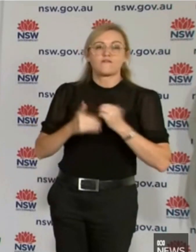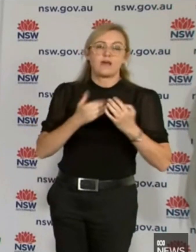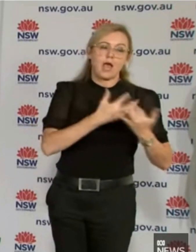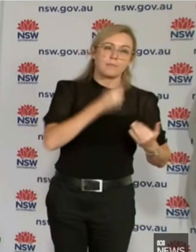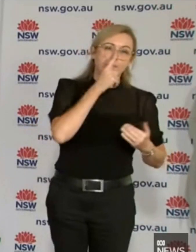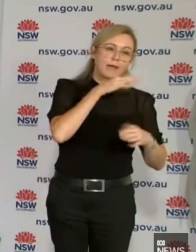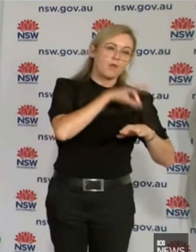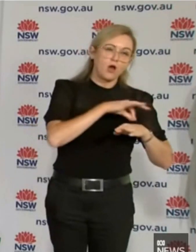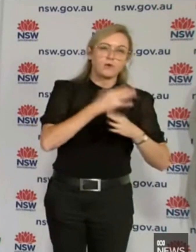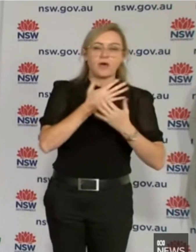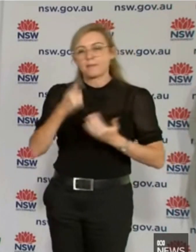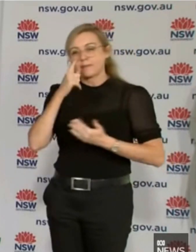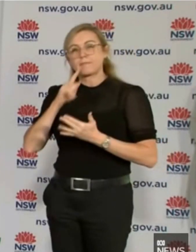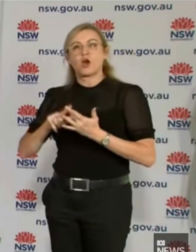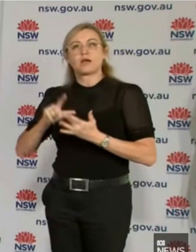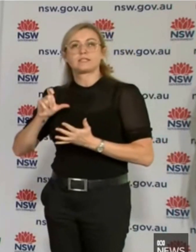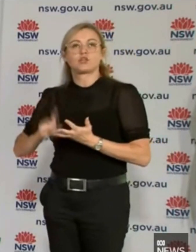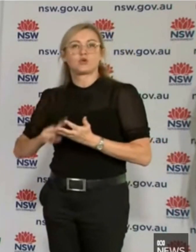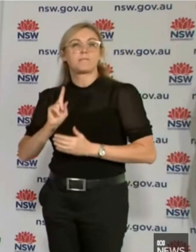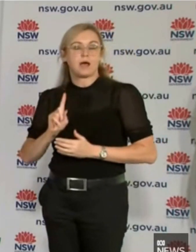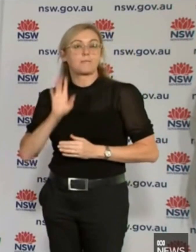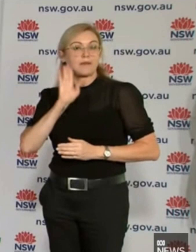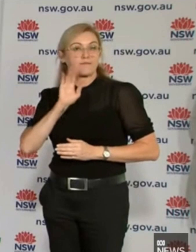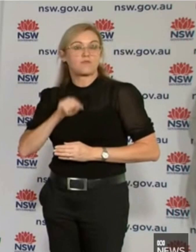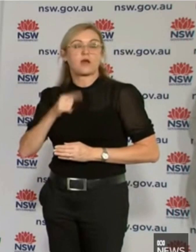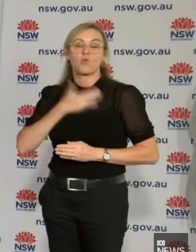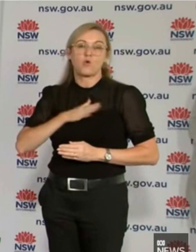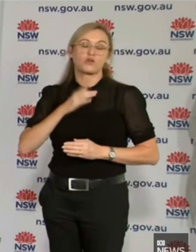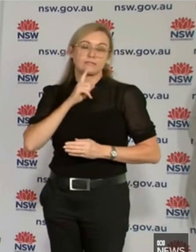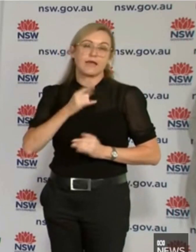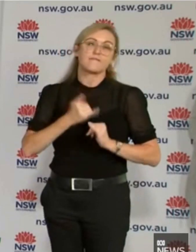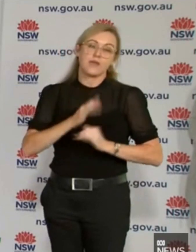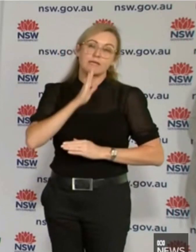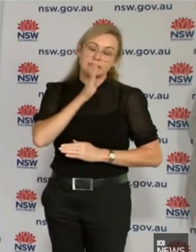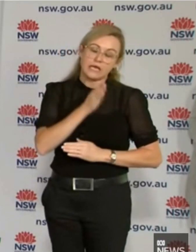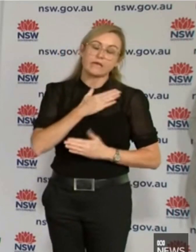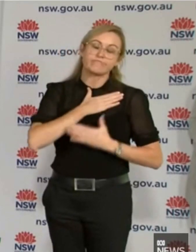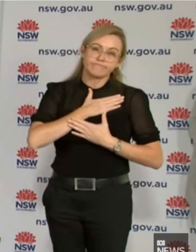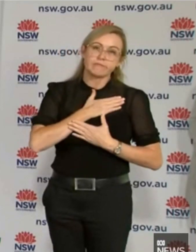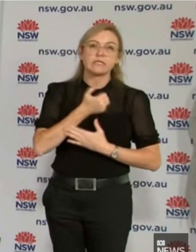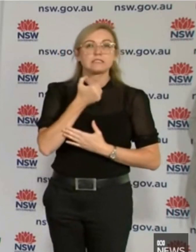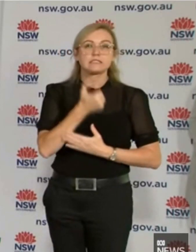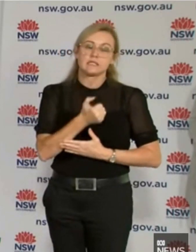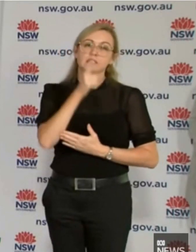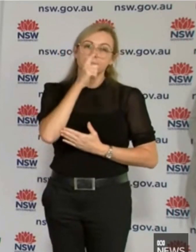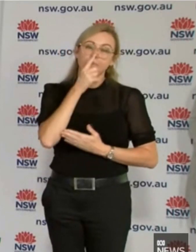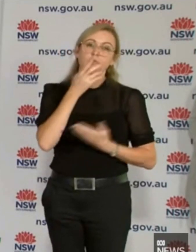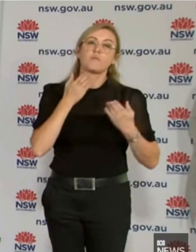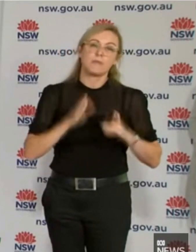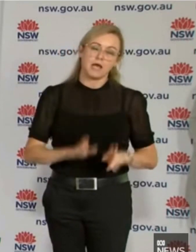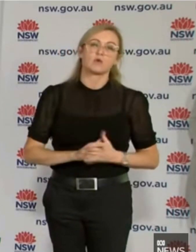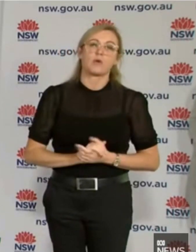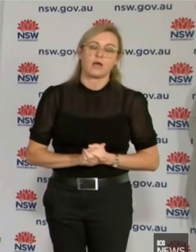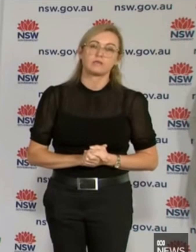and how many people in ICU and so on. But I do just want to say that, very sadly, we had 6 more people pass away